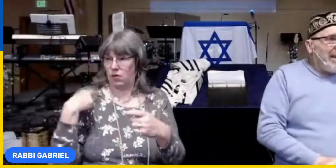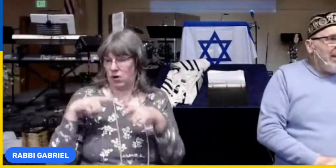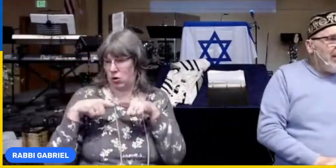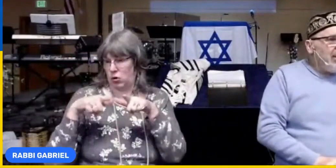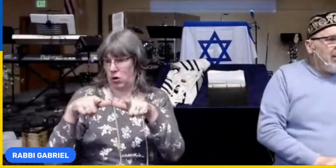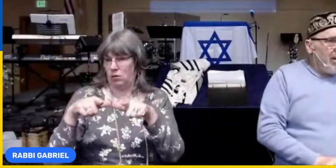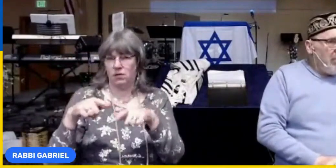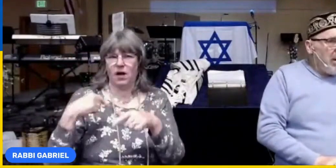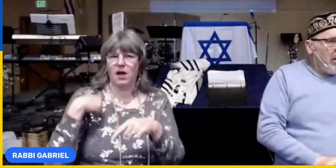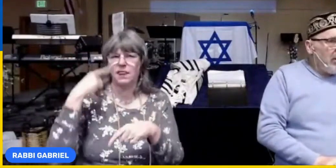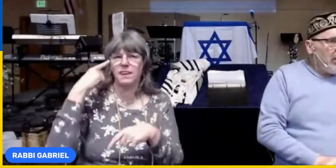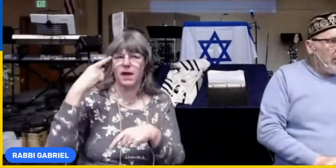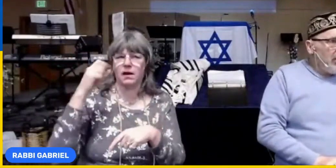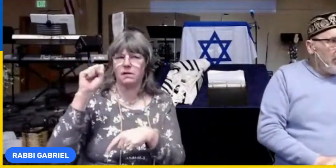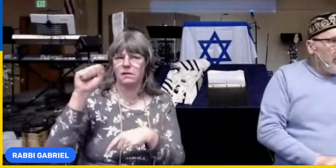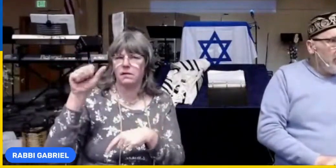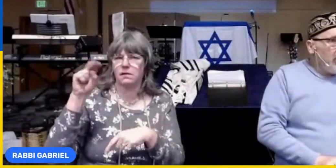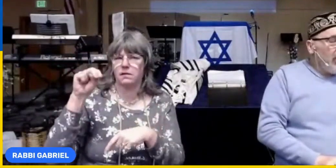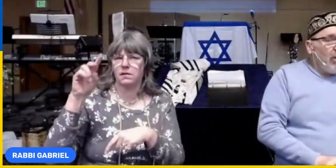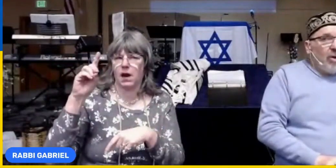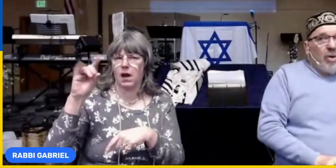it's in Sandy Cinema.